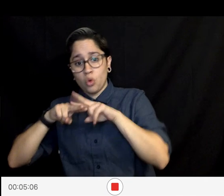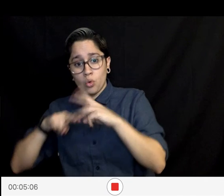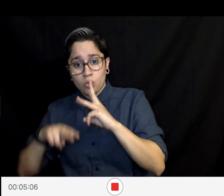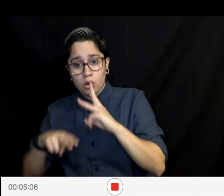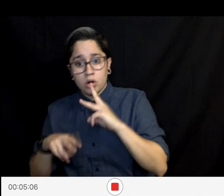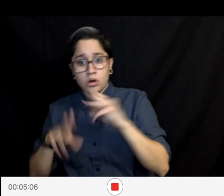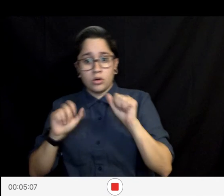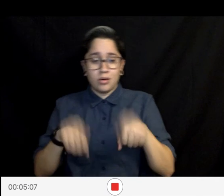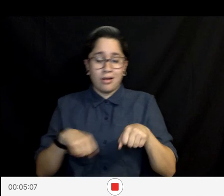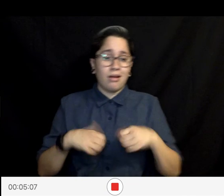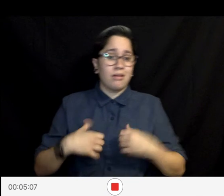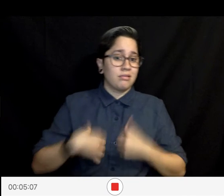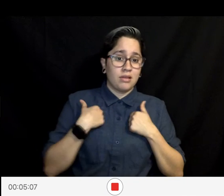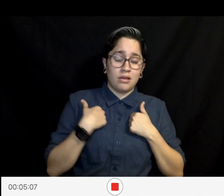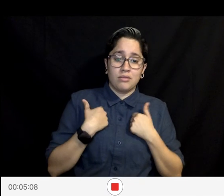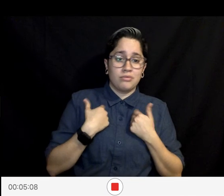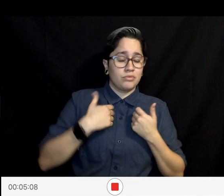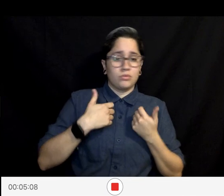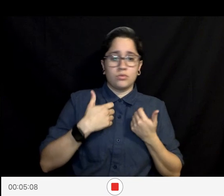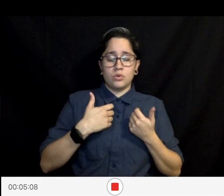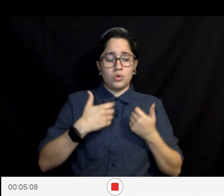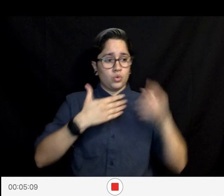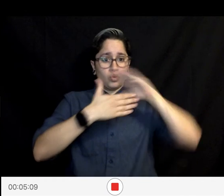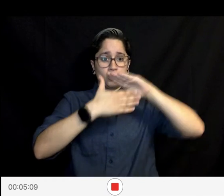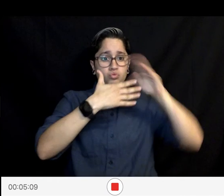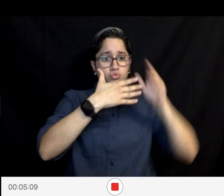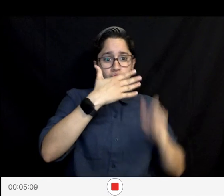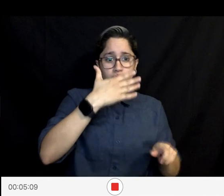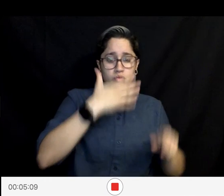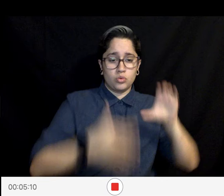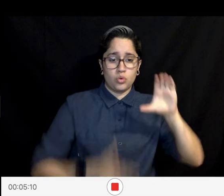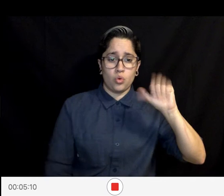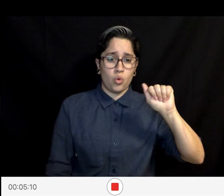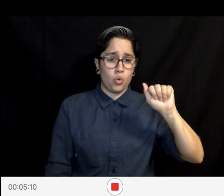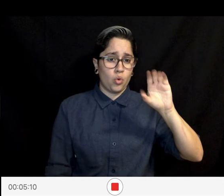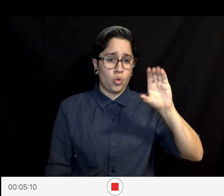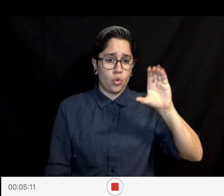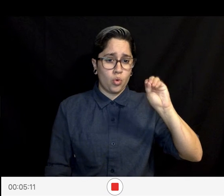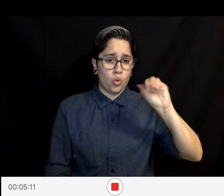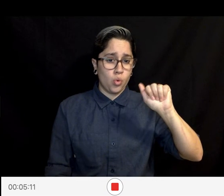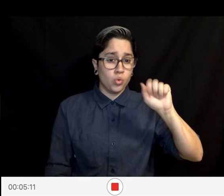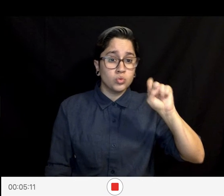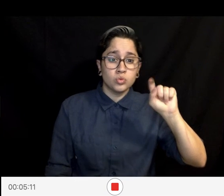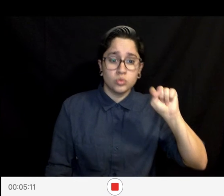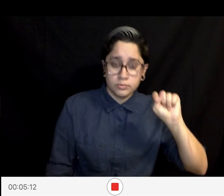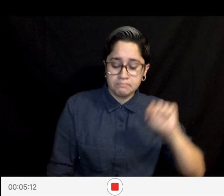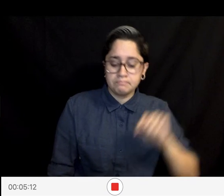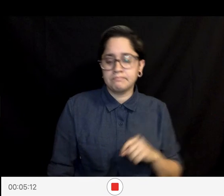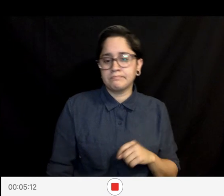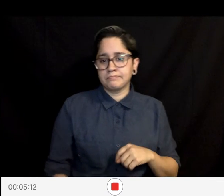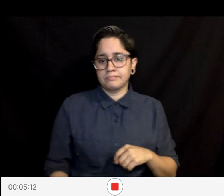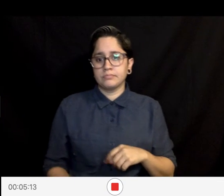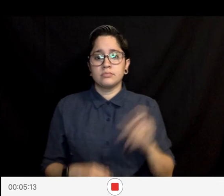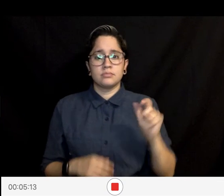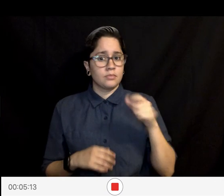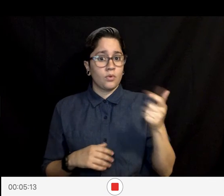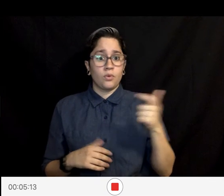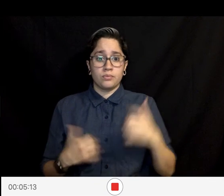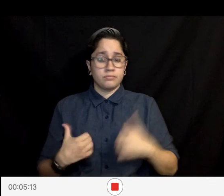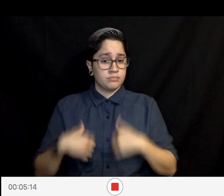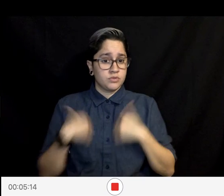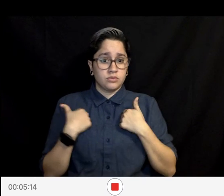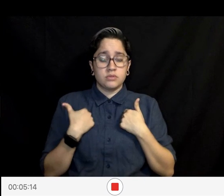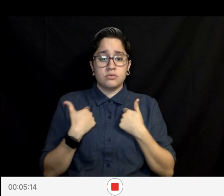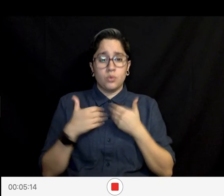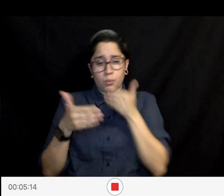surface. There are some species of jellyfish that position themselves upside down with their bell on the ocean floor and